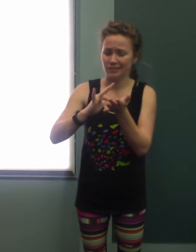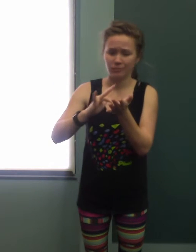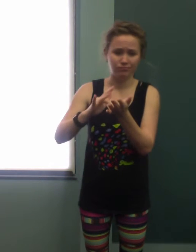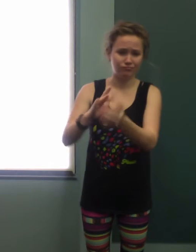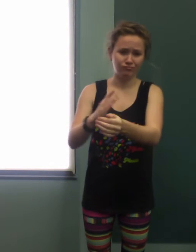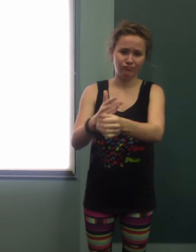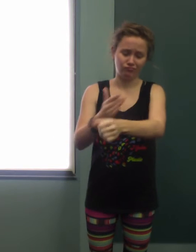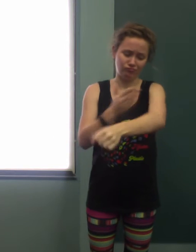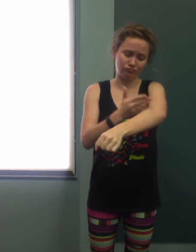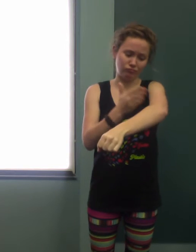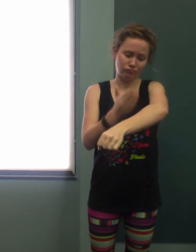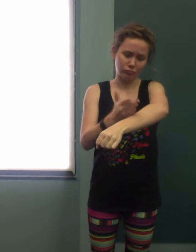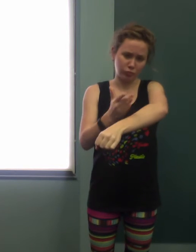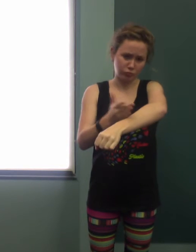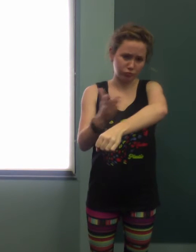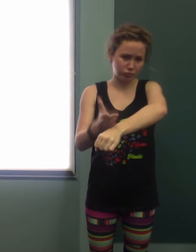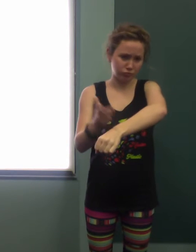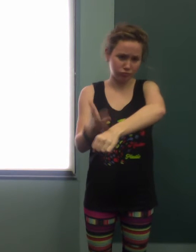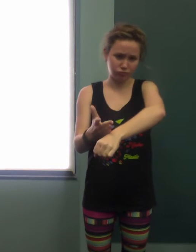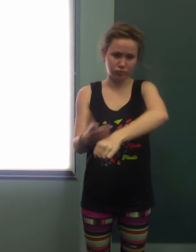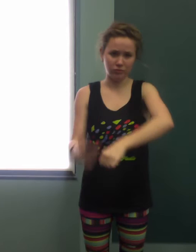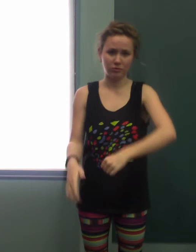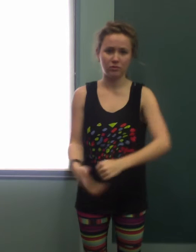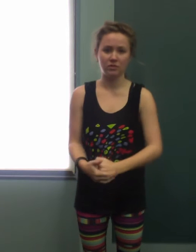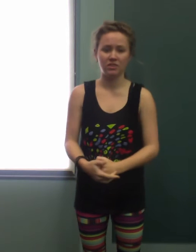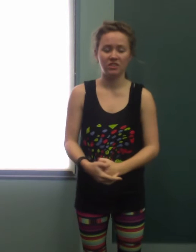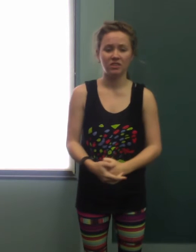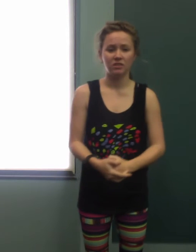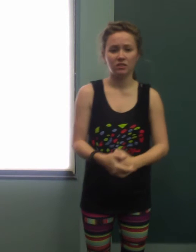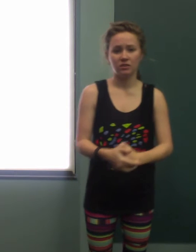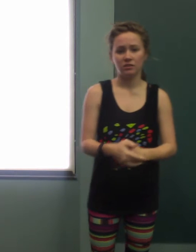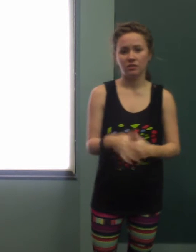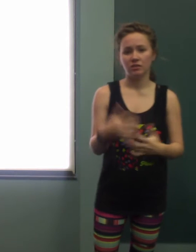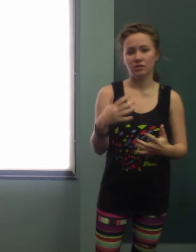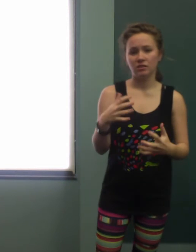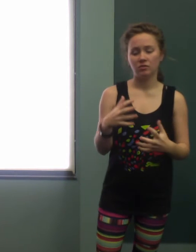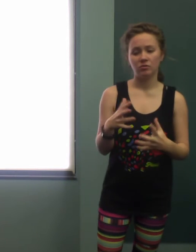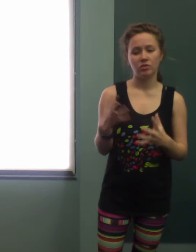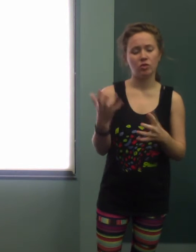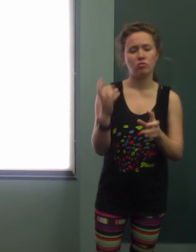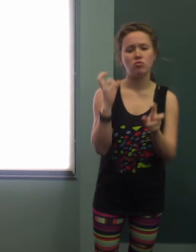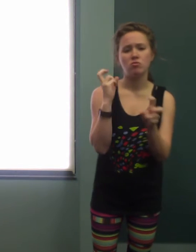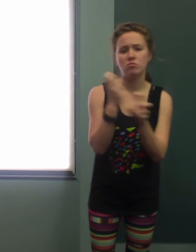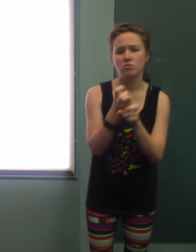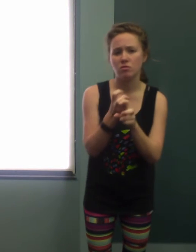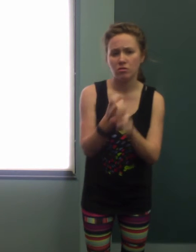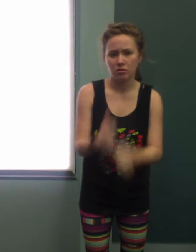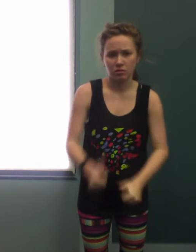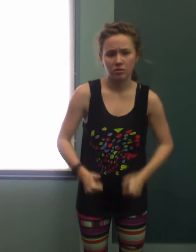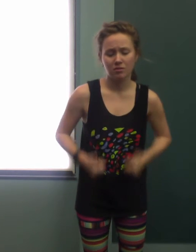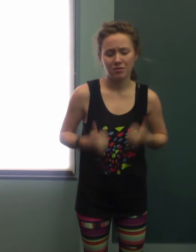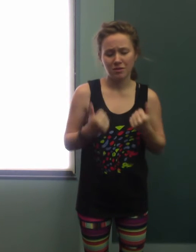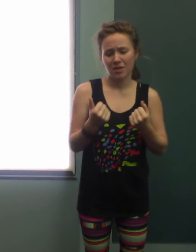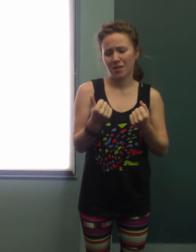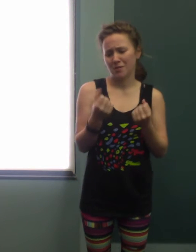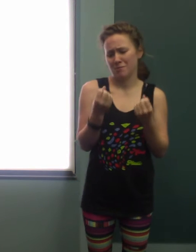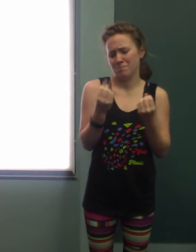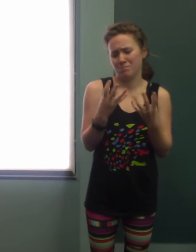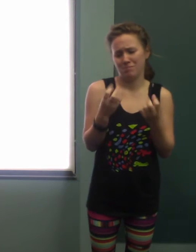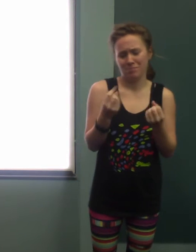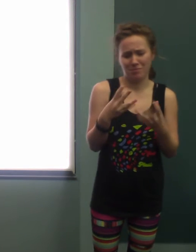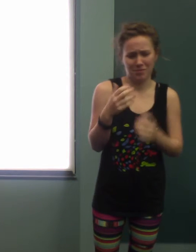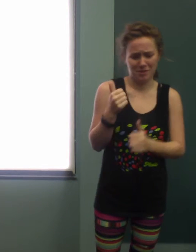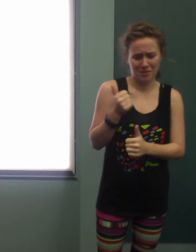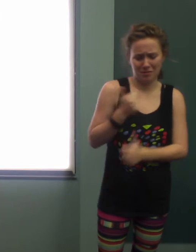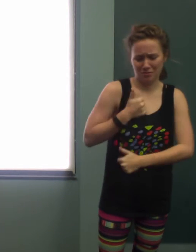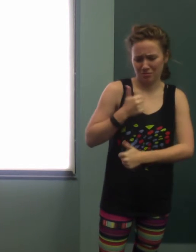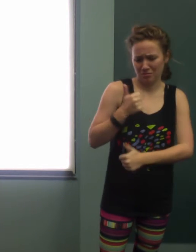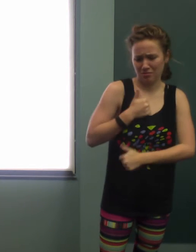understand infection and wounds. Many men simply died of their